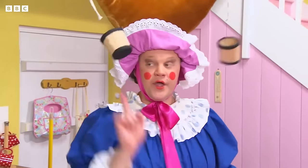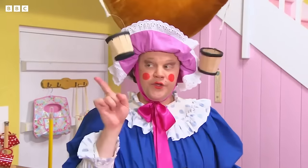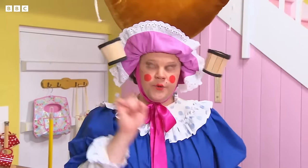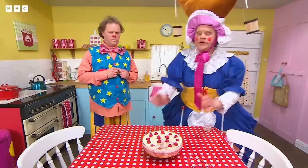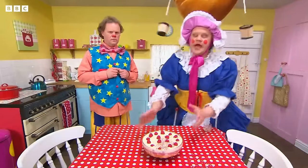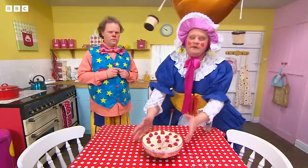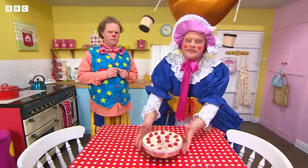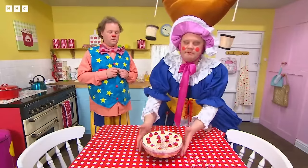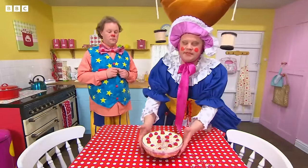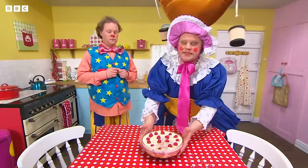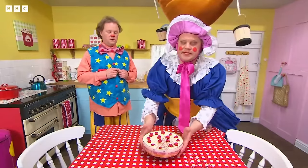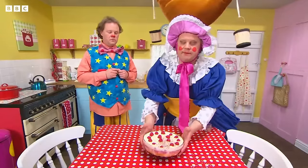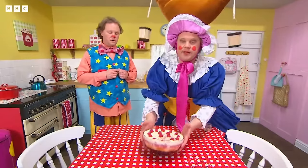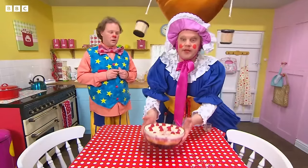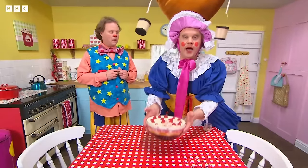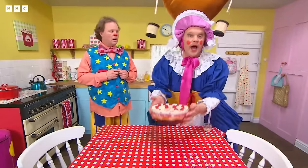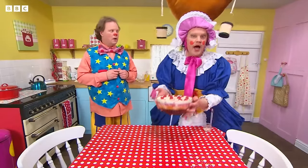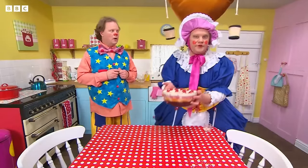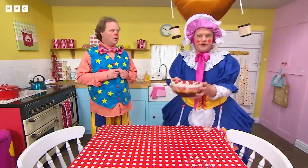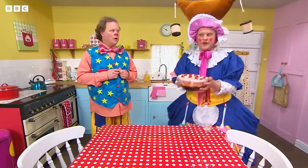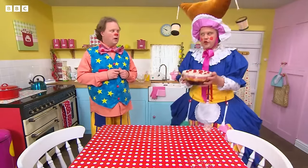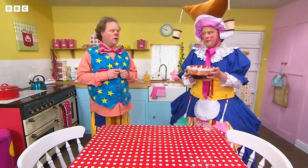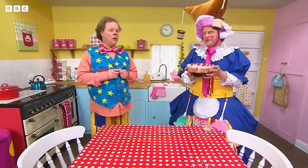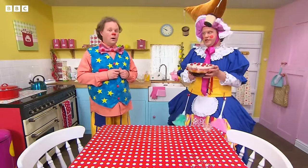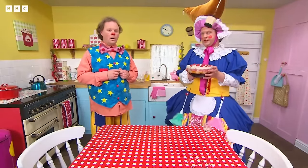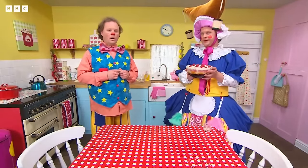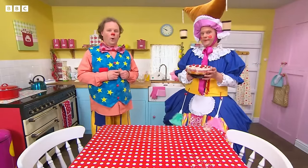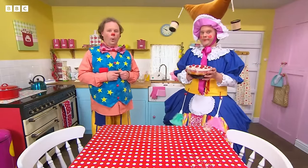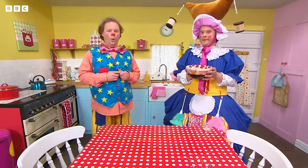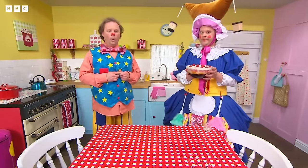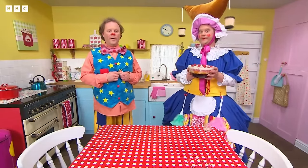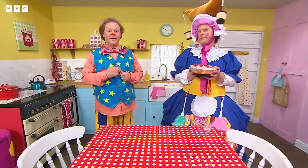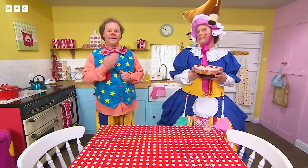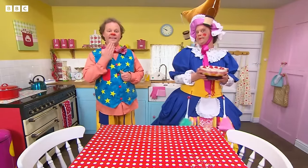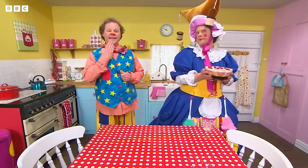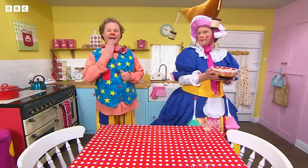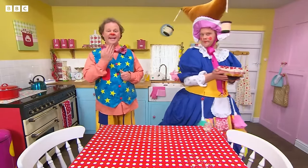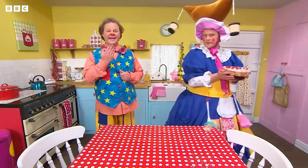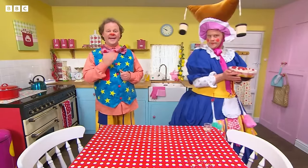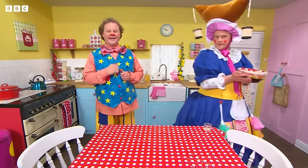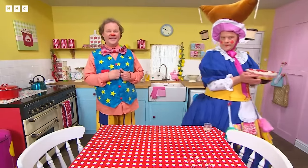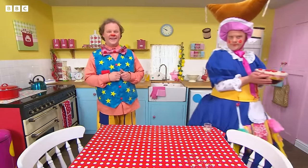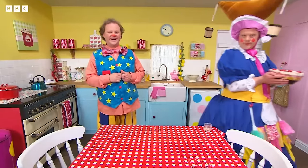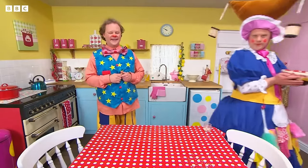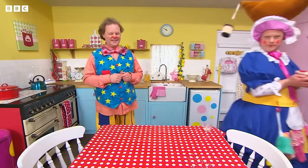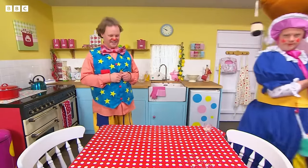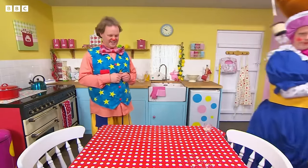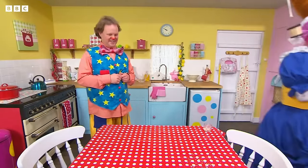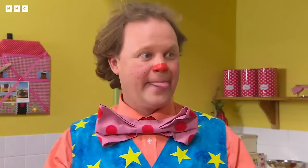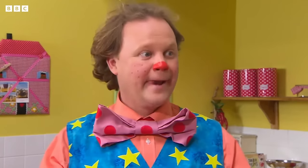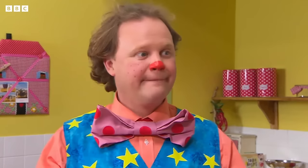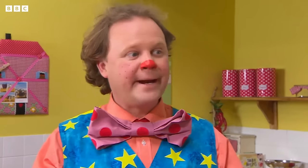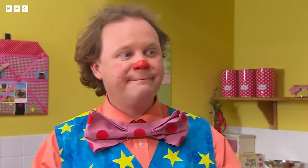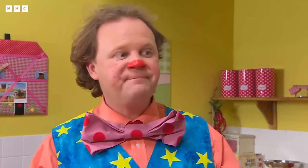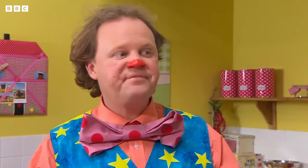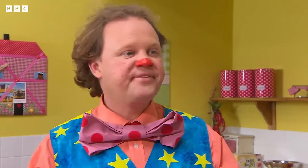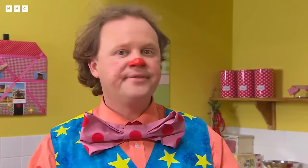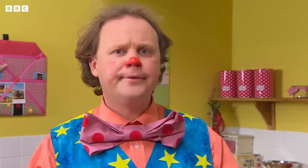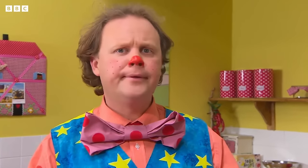You can have some, Mr. Tumble, after the competition. Oh, thank you. Do you want to make a